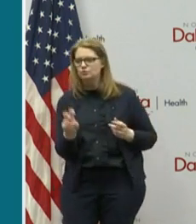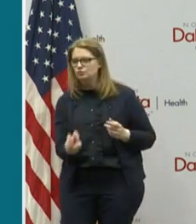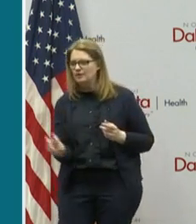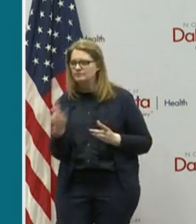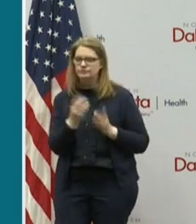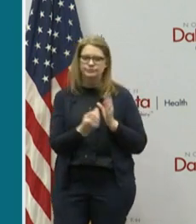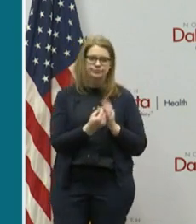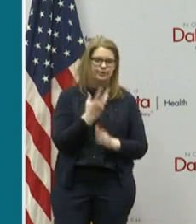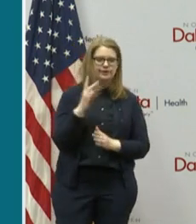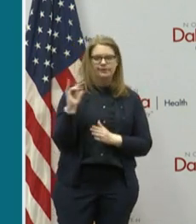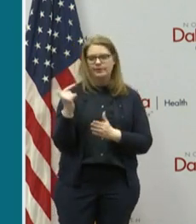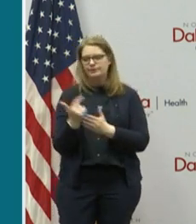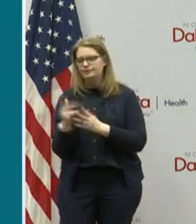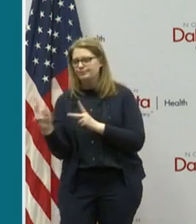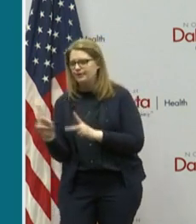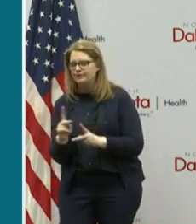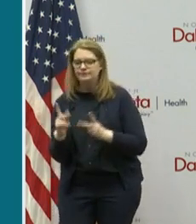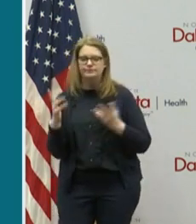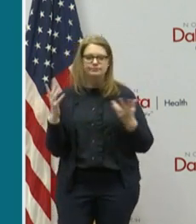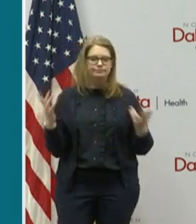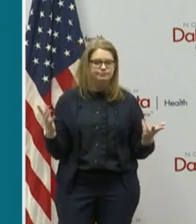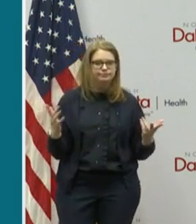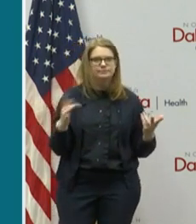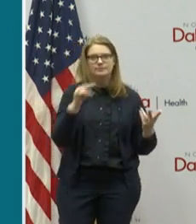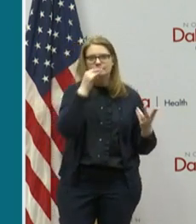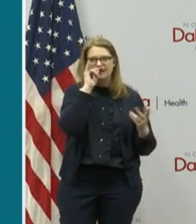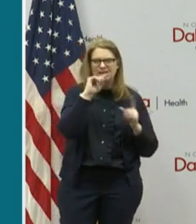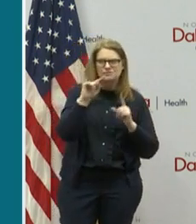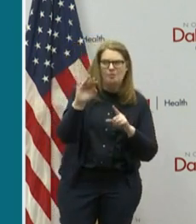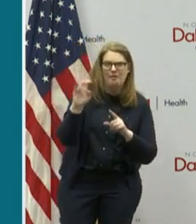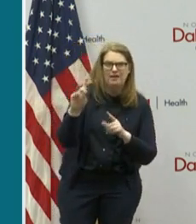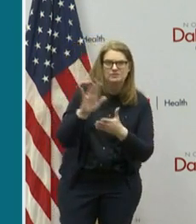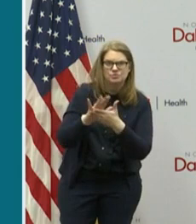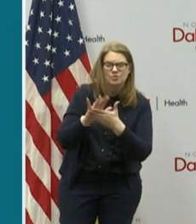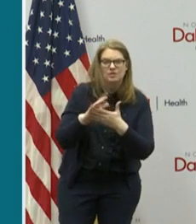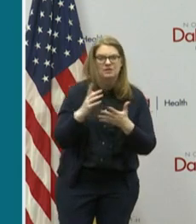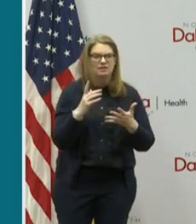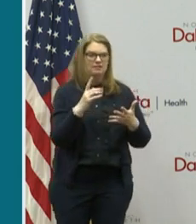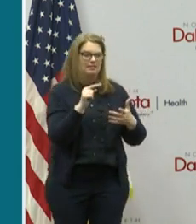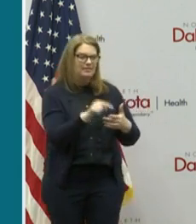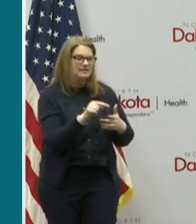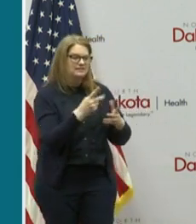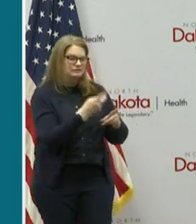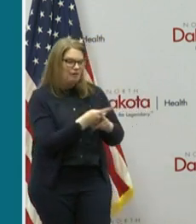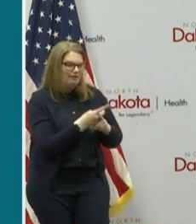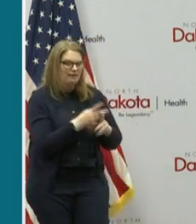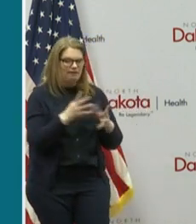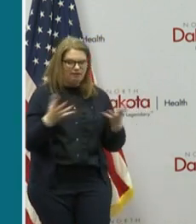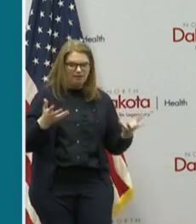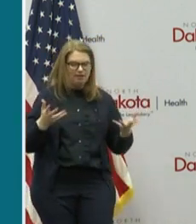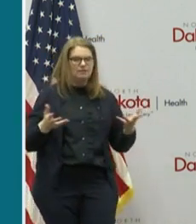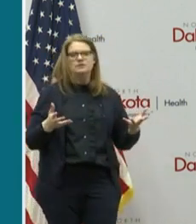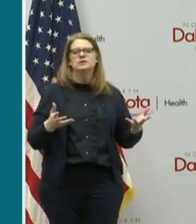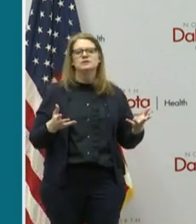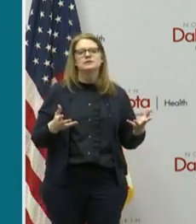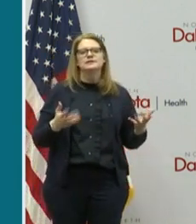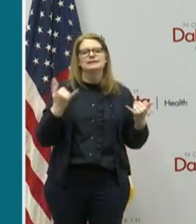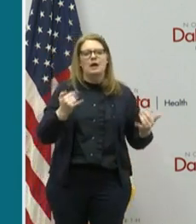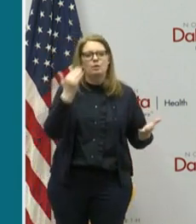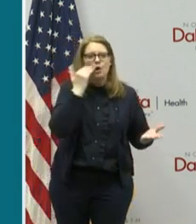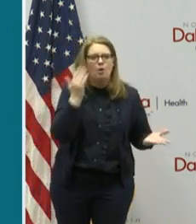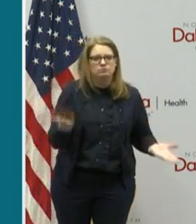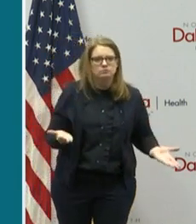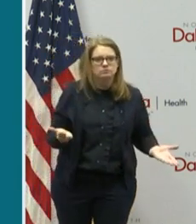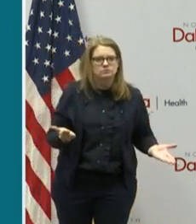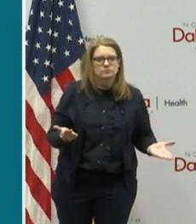spring or graduation parties, or what if my kids go back into school, and what about this or childcare or that. One of the things we know that even